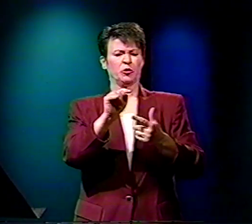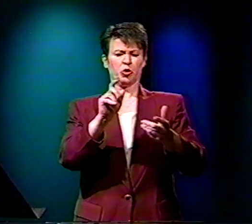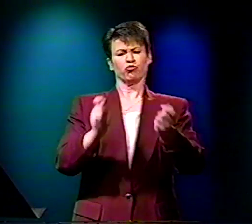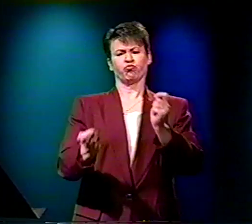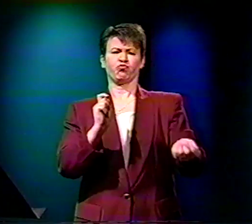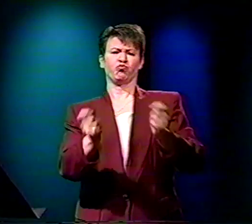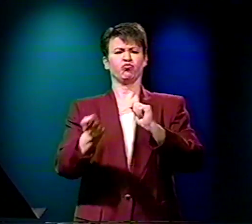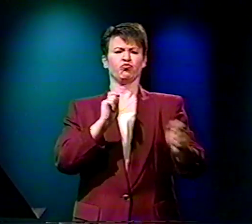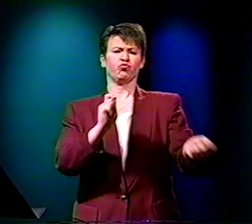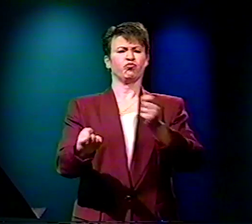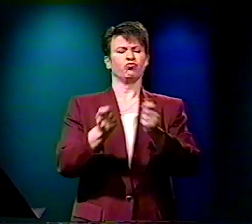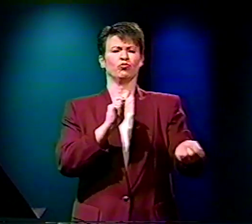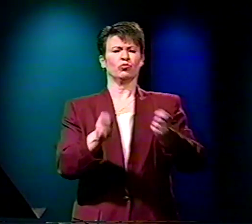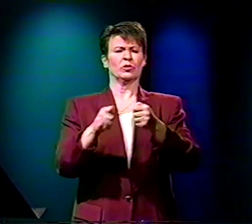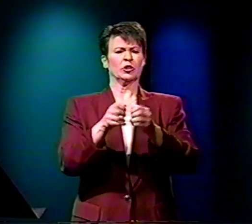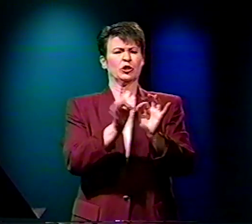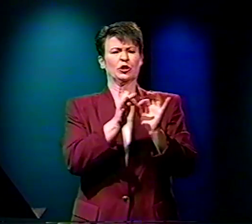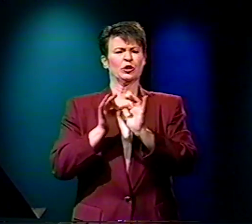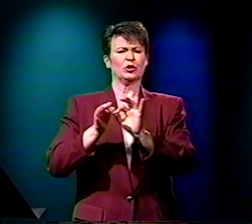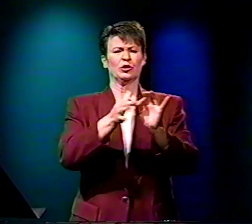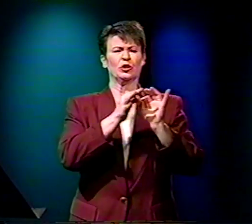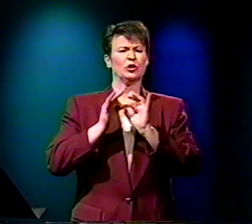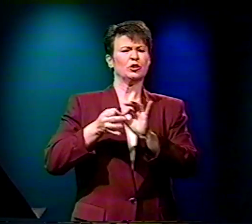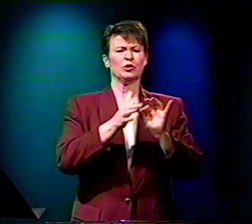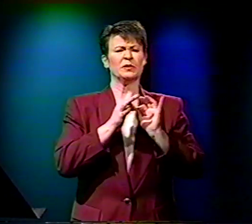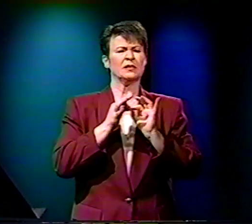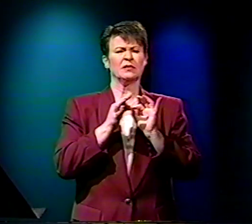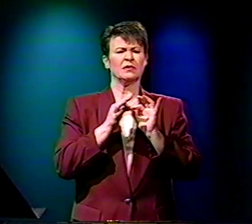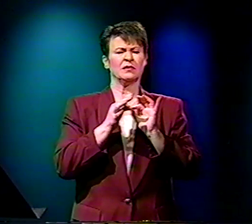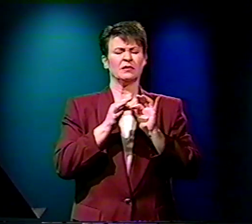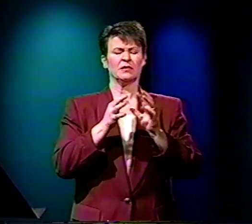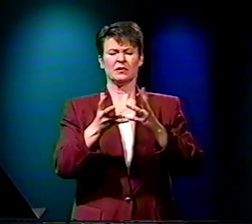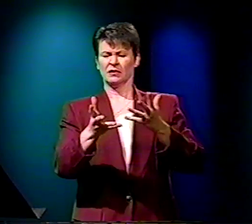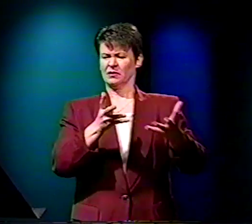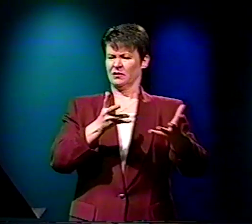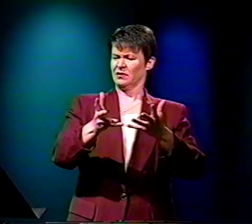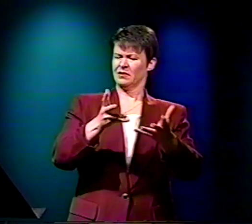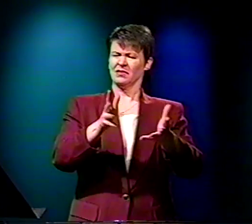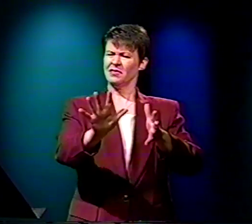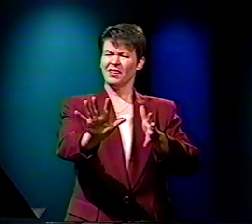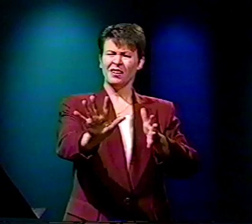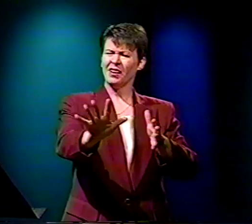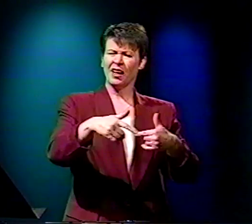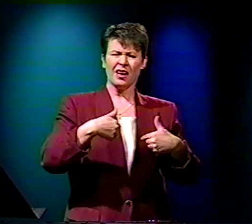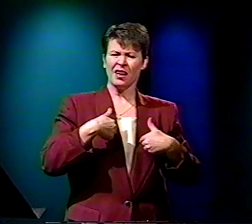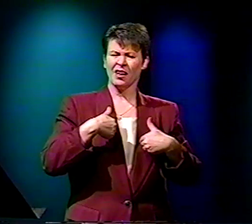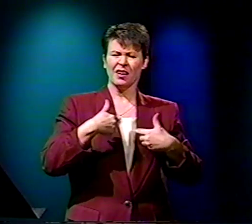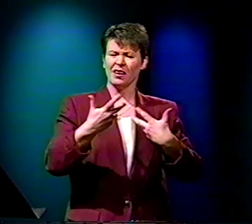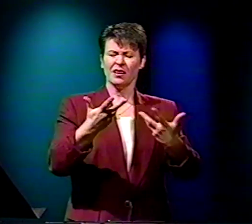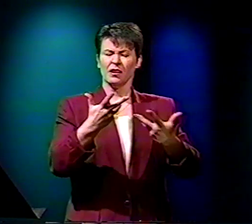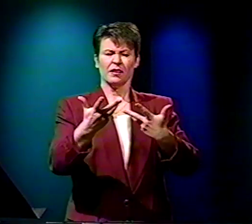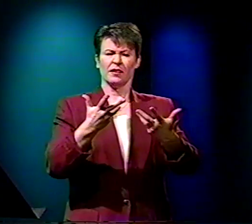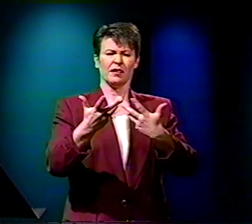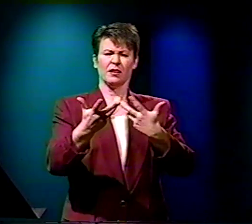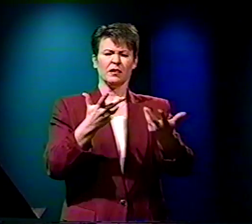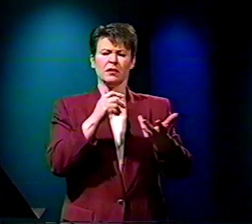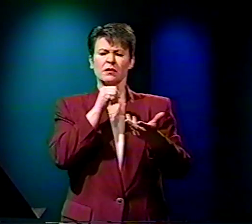liberty to make changes while they're interpreting and to adapt to to the situation, depending on the situation. And